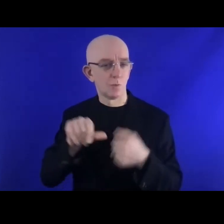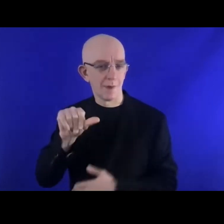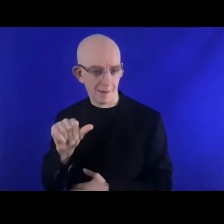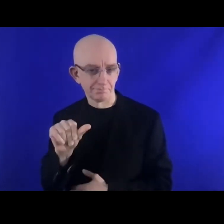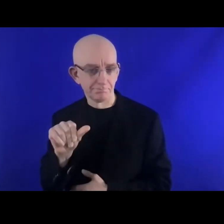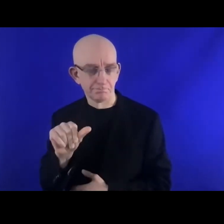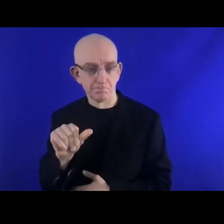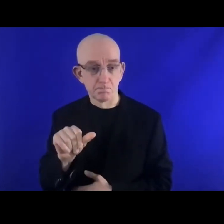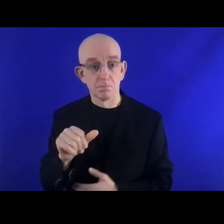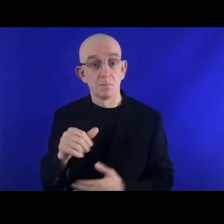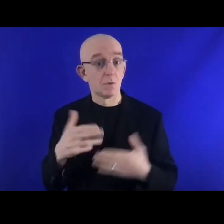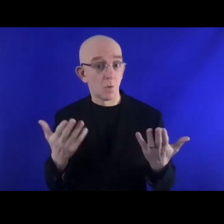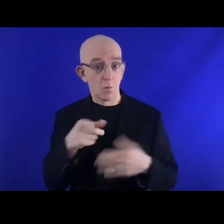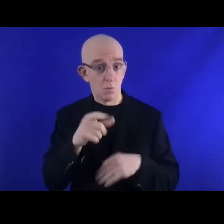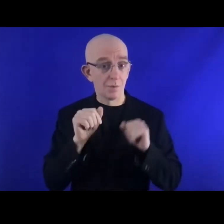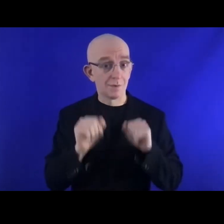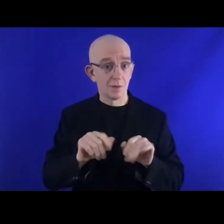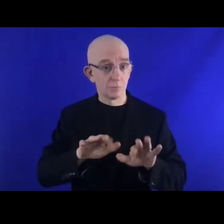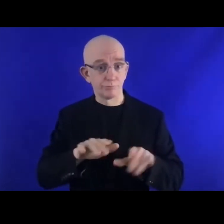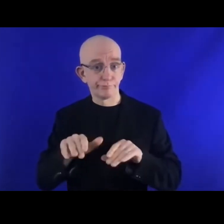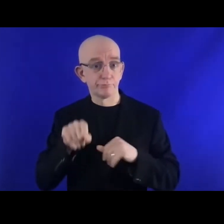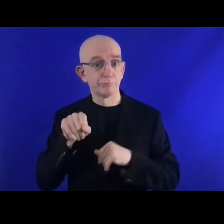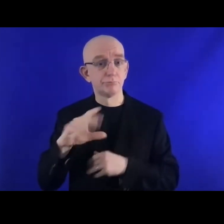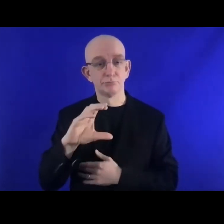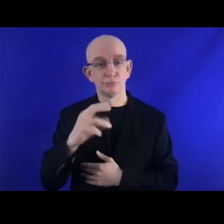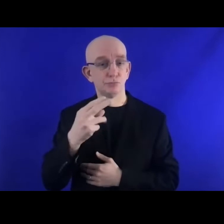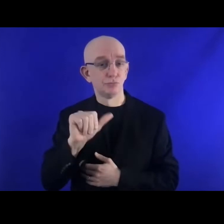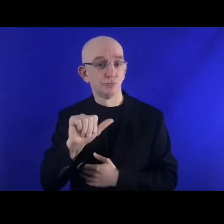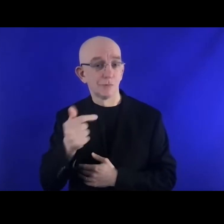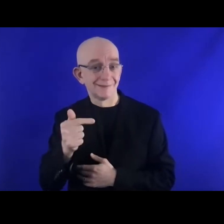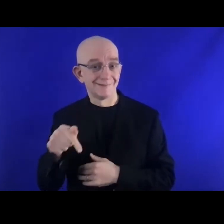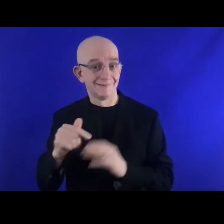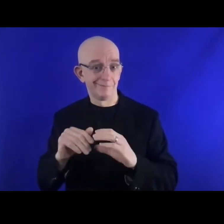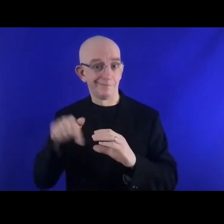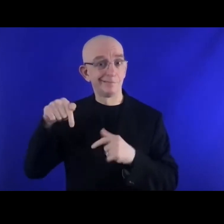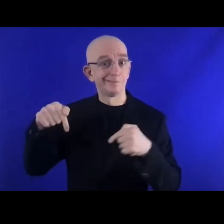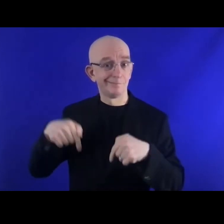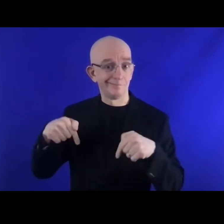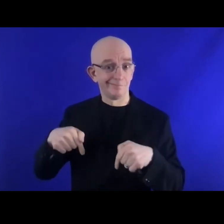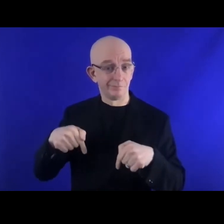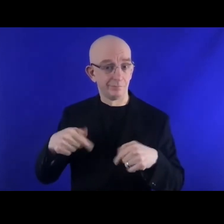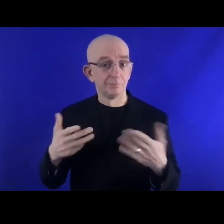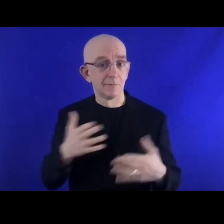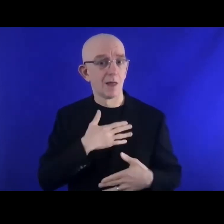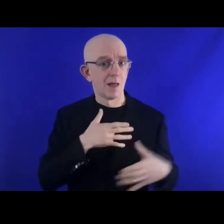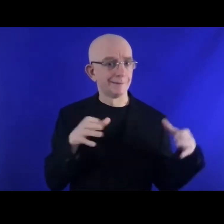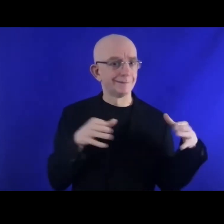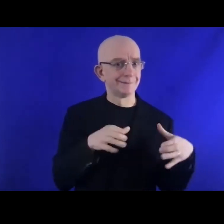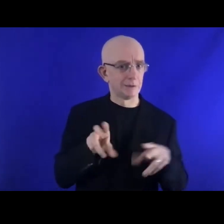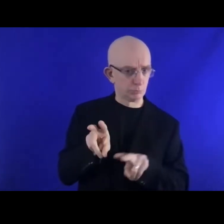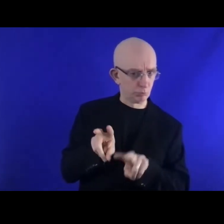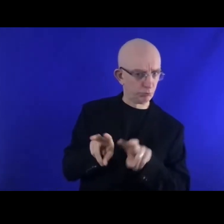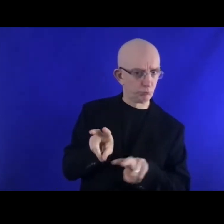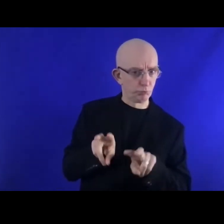and we will attempt to reply to all your questions. We will leave some time at the end